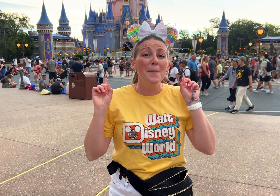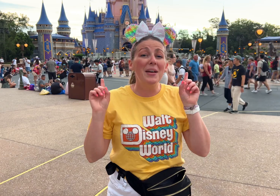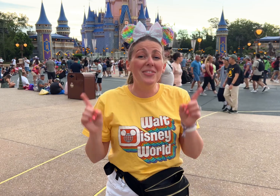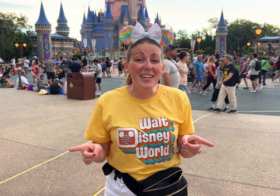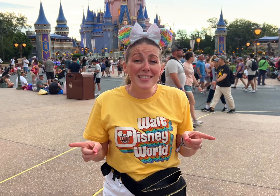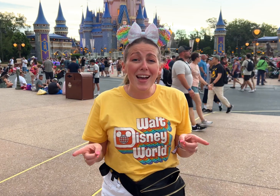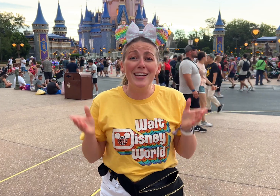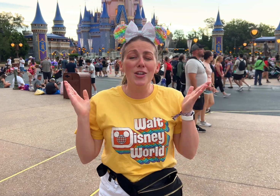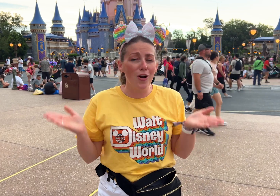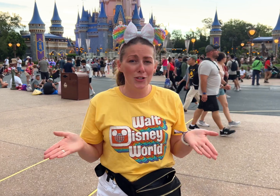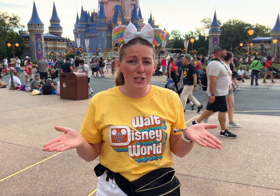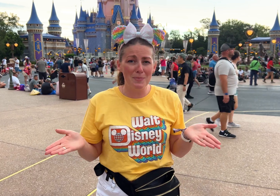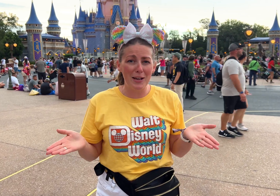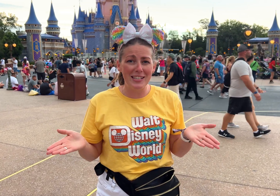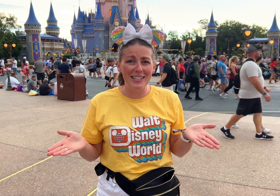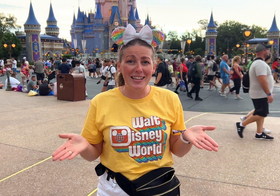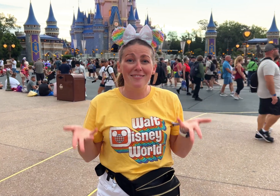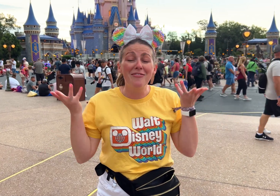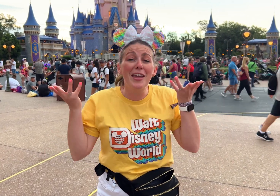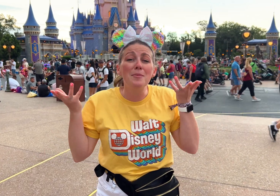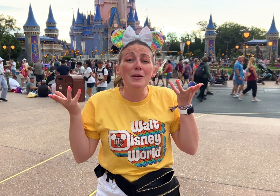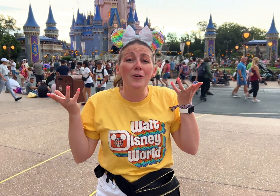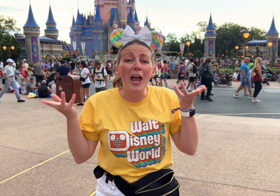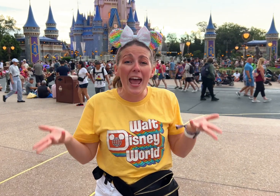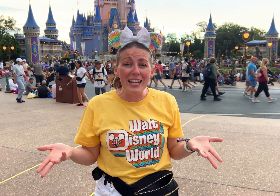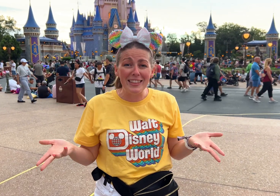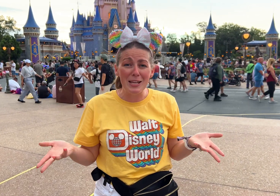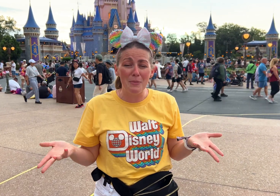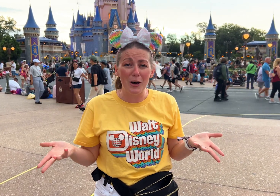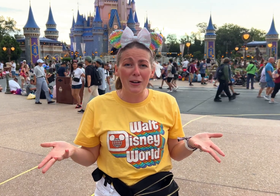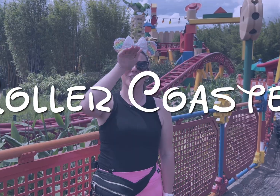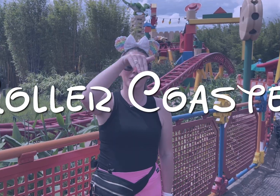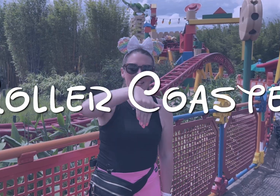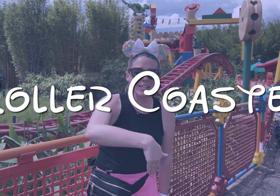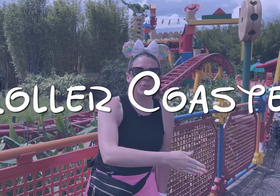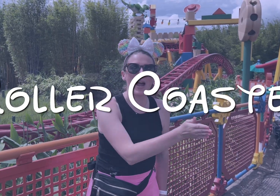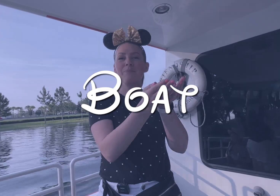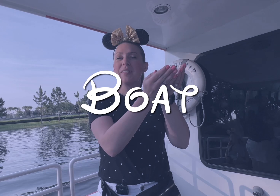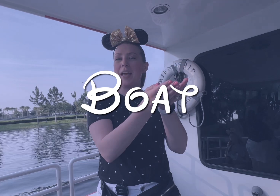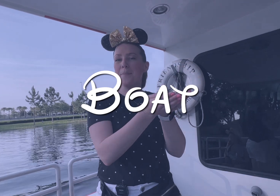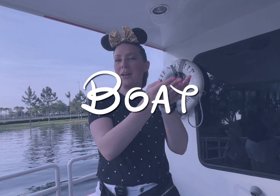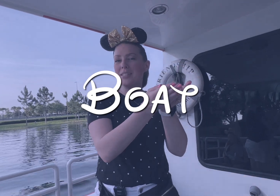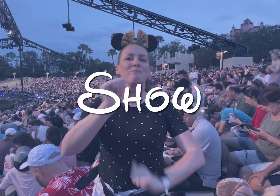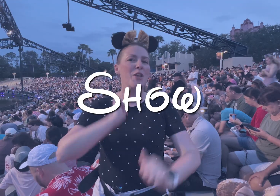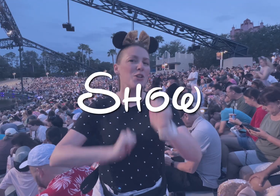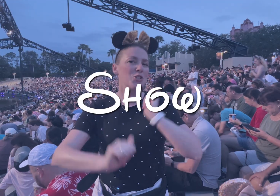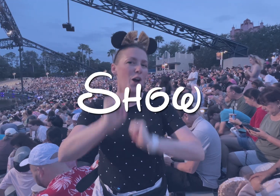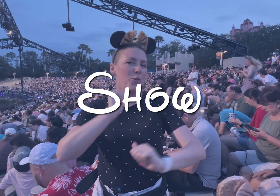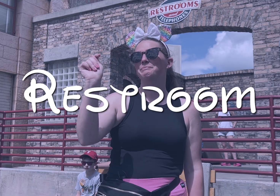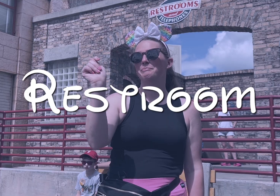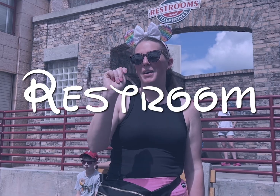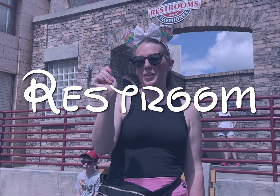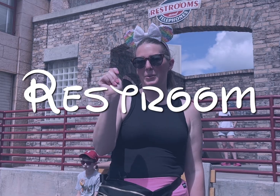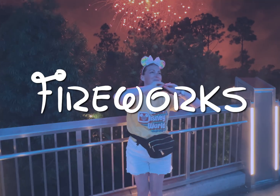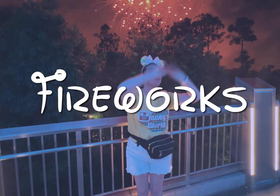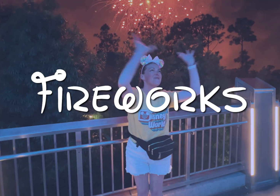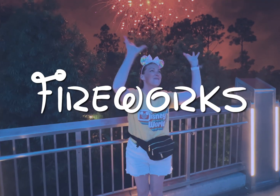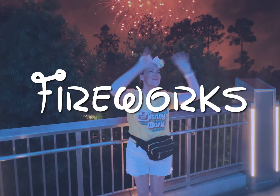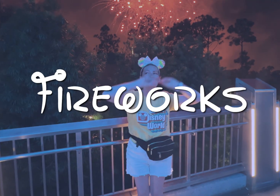But these signs aren't just about Disney. They can be for any theme park. As we make our way around the parks, we're going to teach you signs.